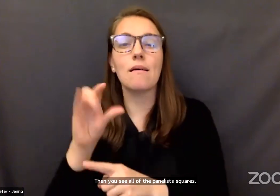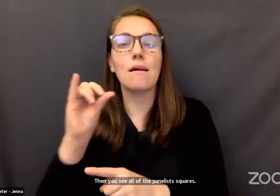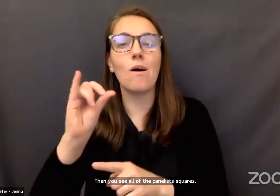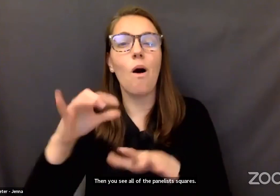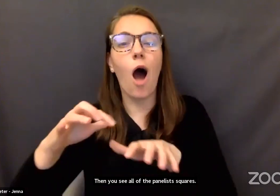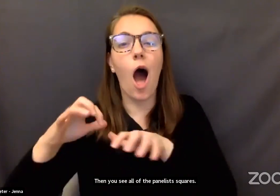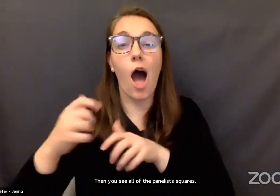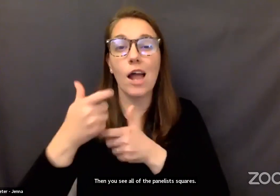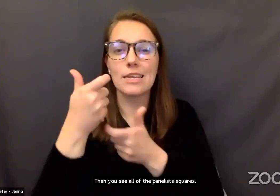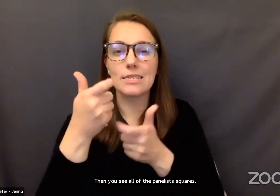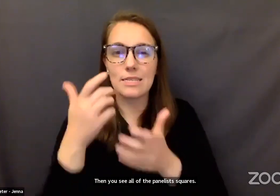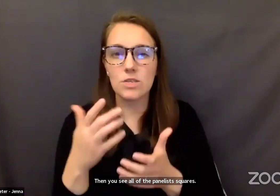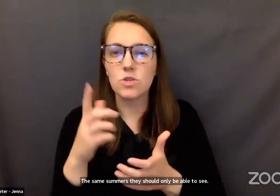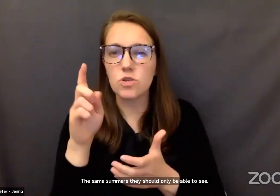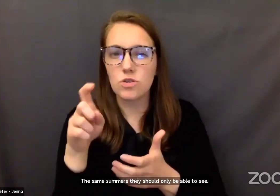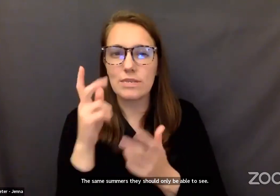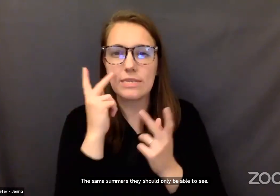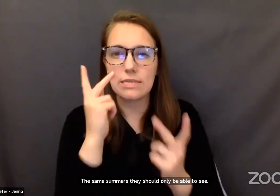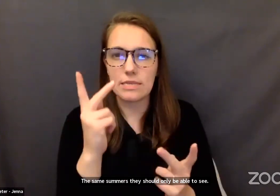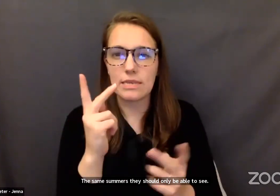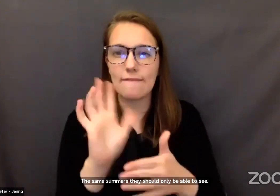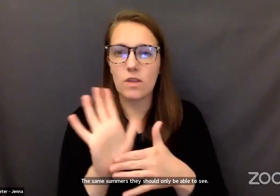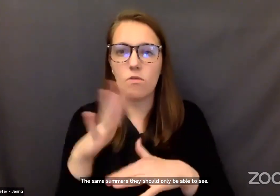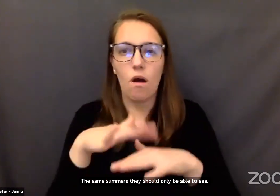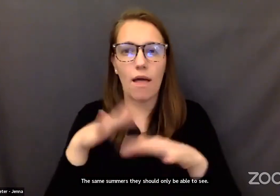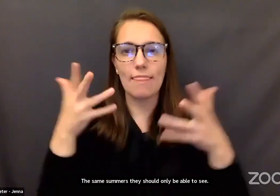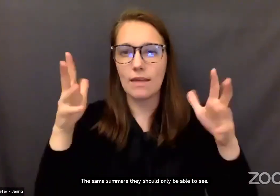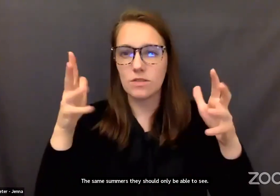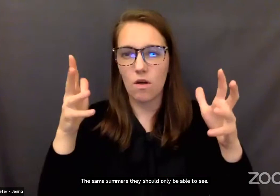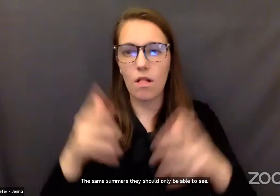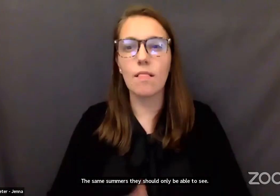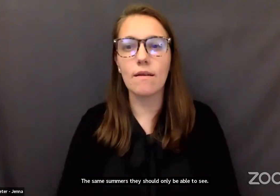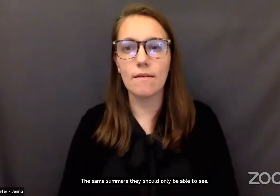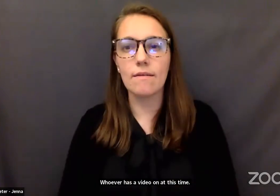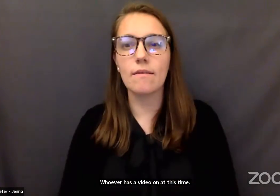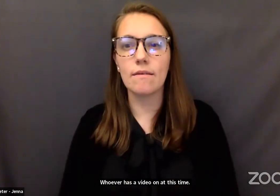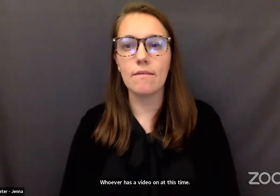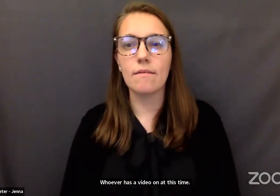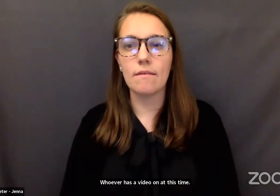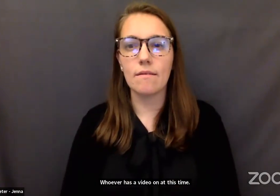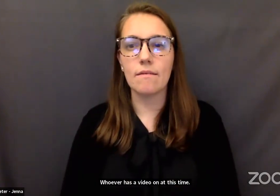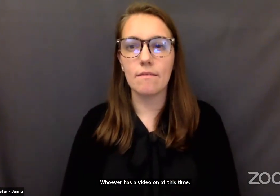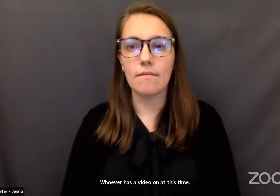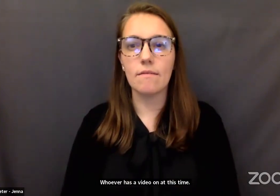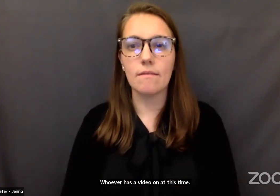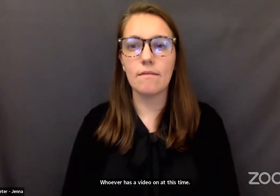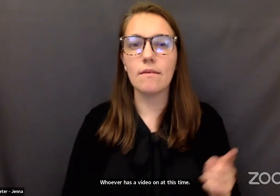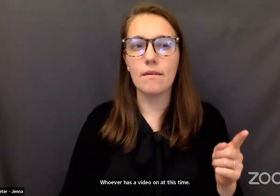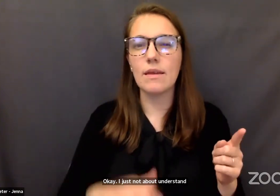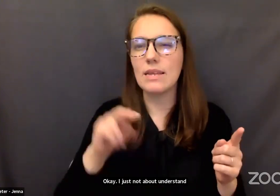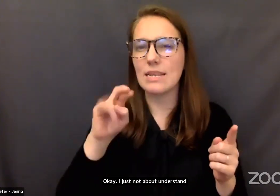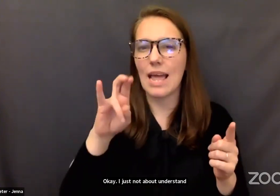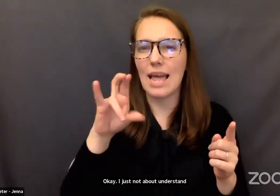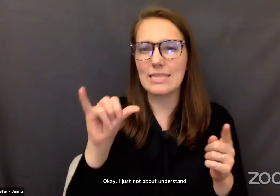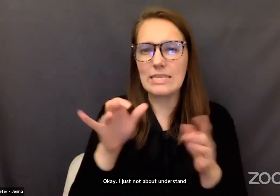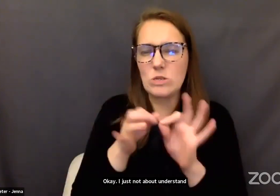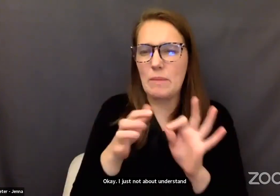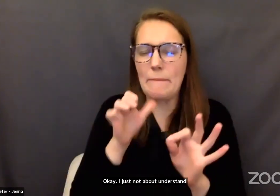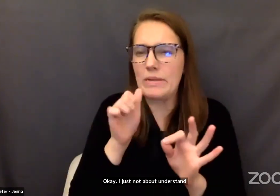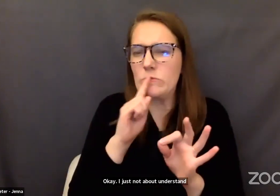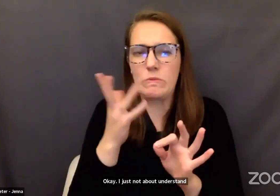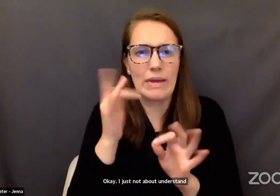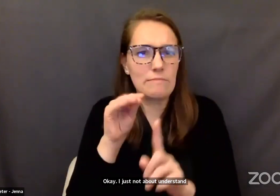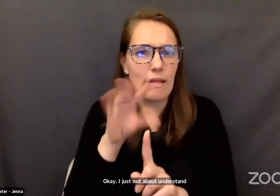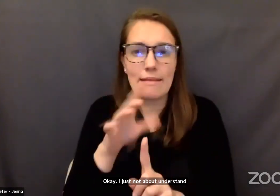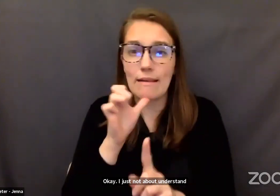see whoever has a video on at this time. Okay. I'm not understanding why the spotlight's on. But